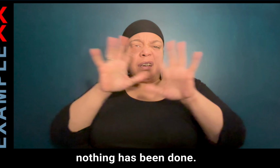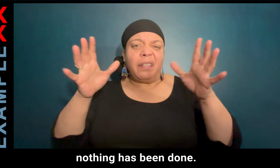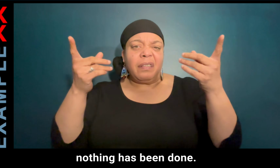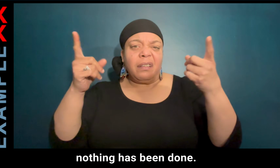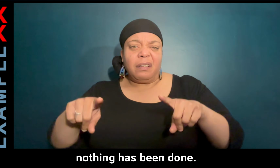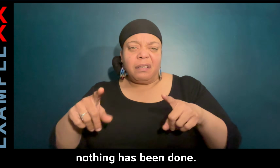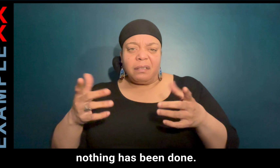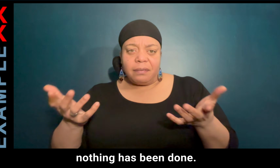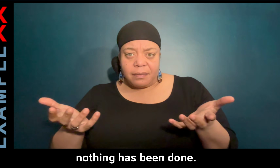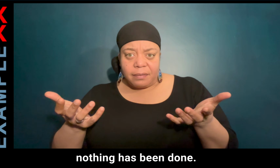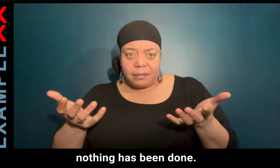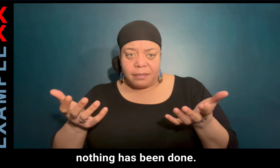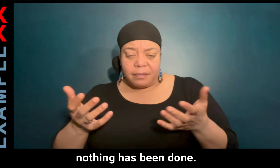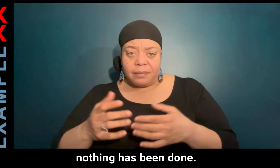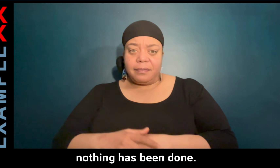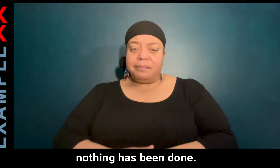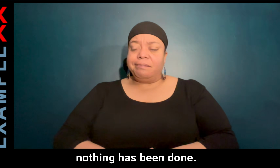nothing has been done.